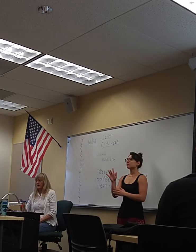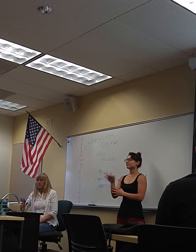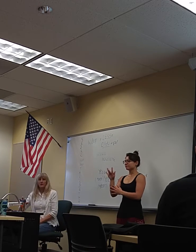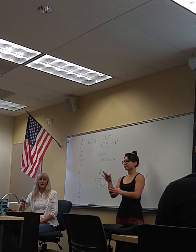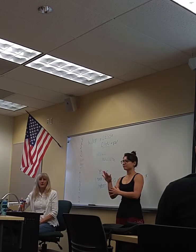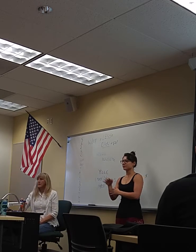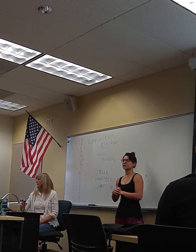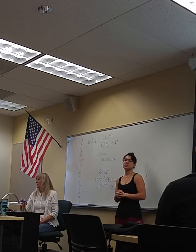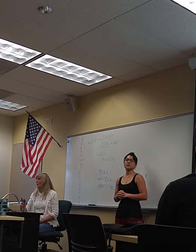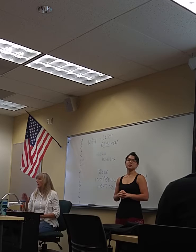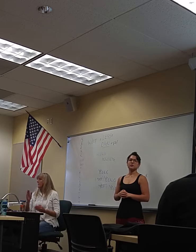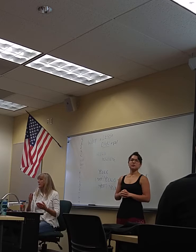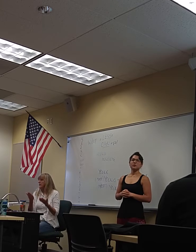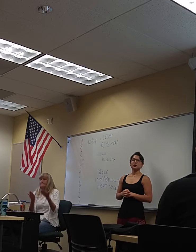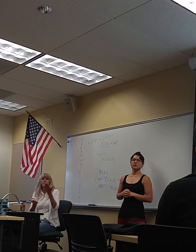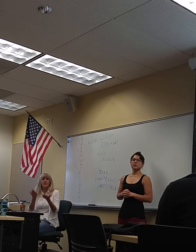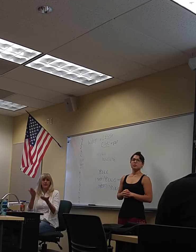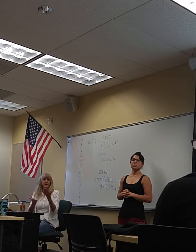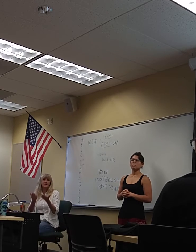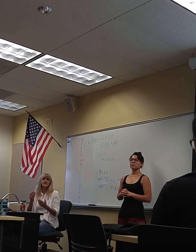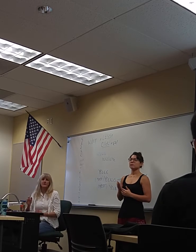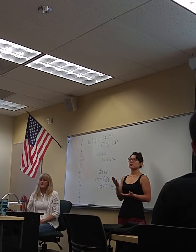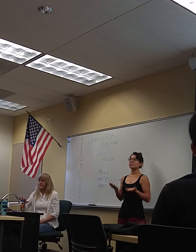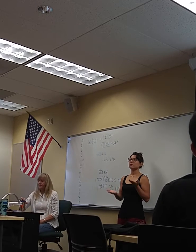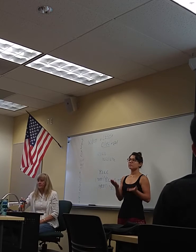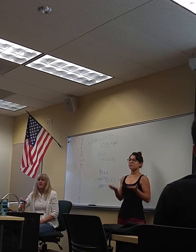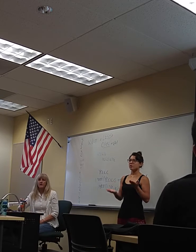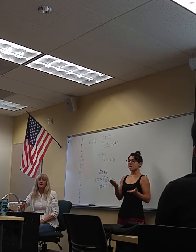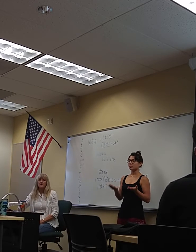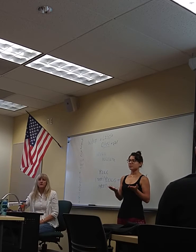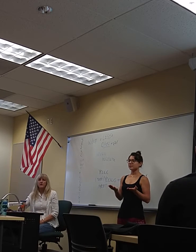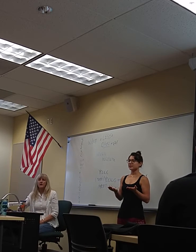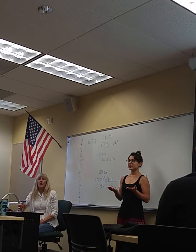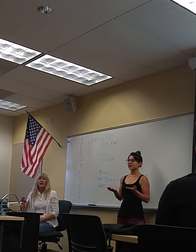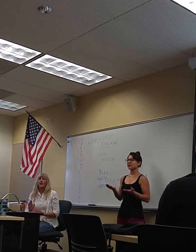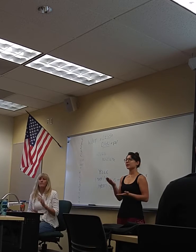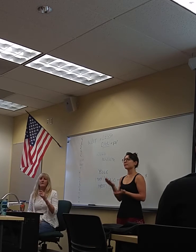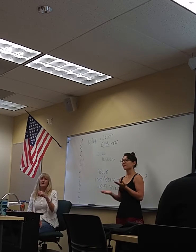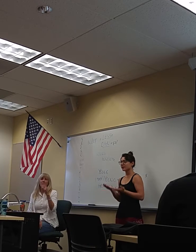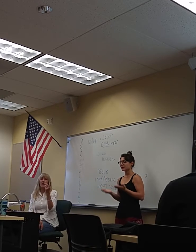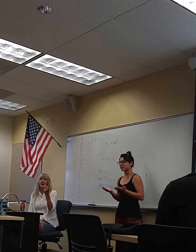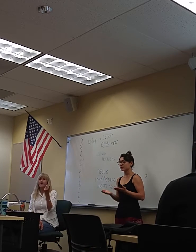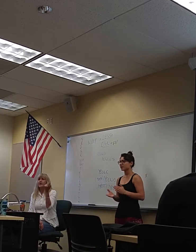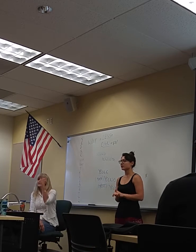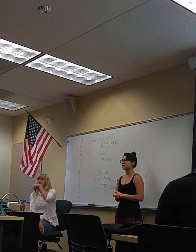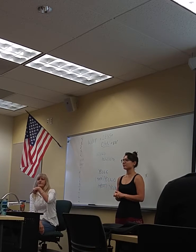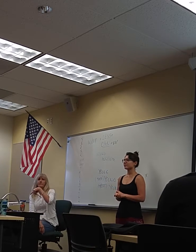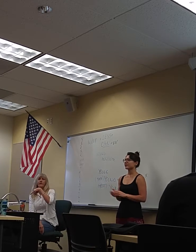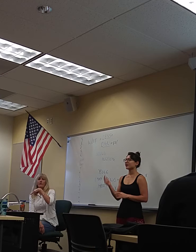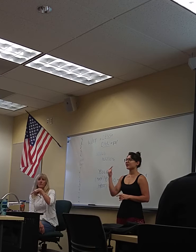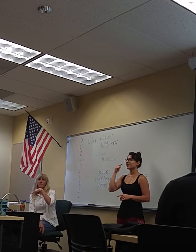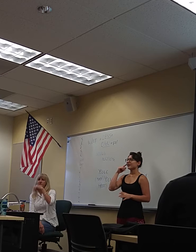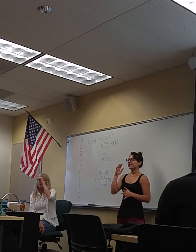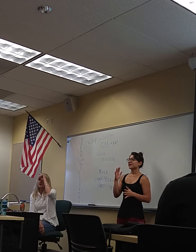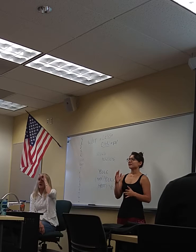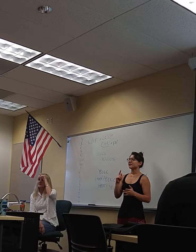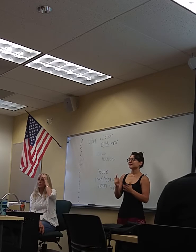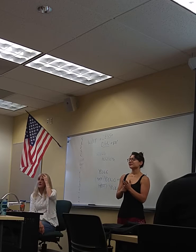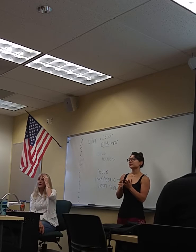is, I know. Probably, maybe. That's what I Alright. thought. I just wanted to make sure. Yeah. I think something that we mentioned last week